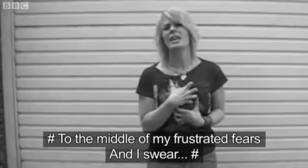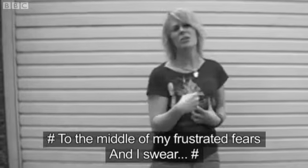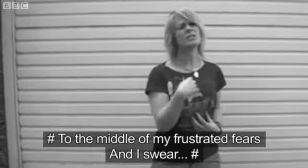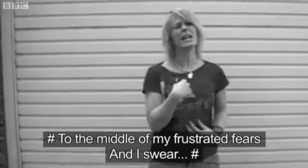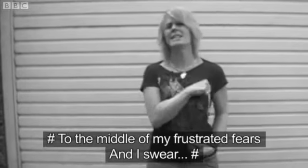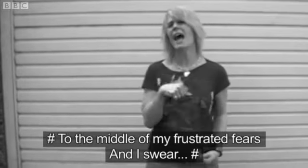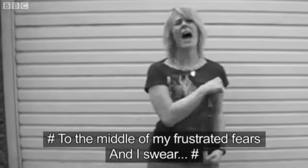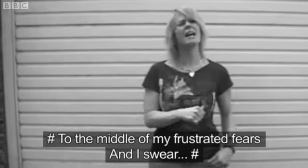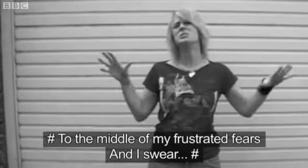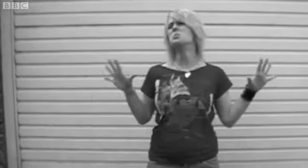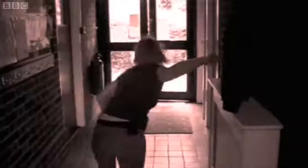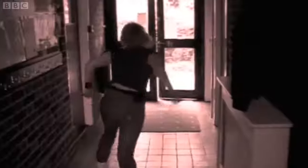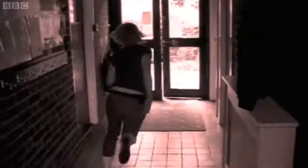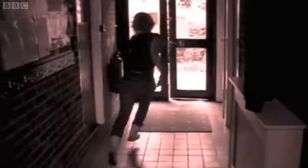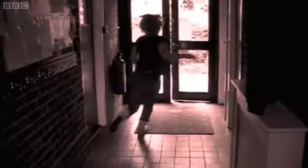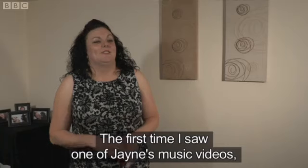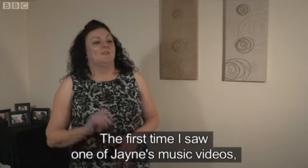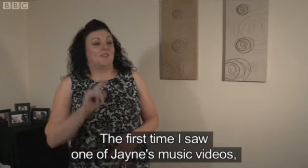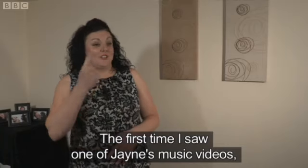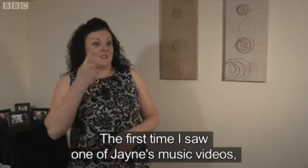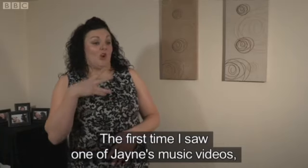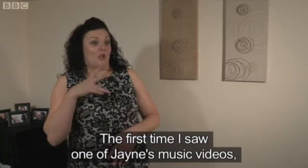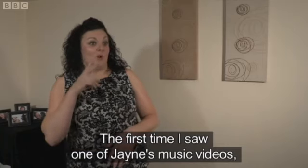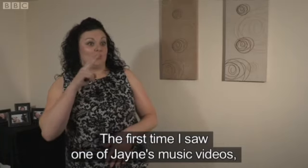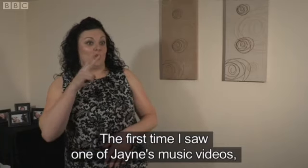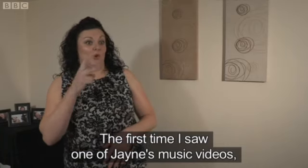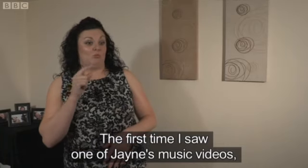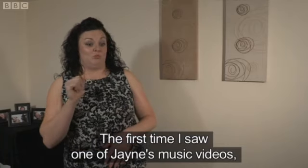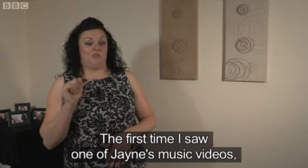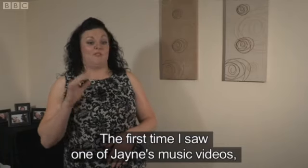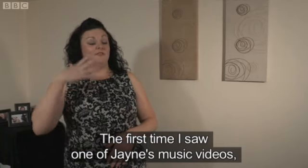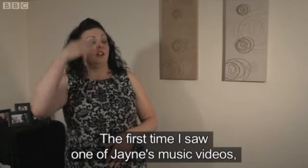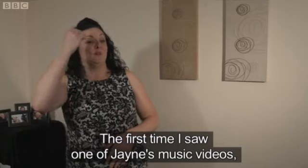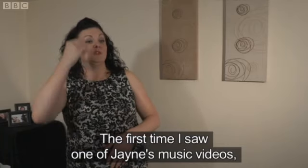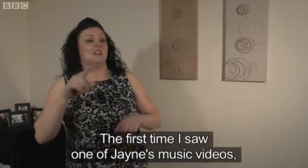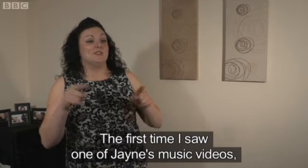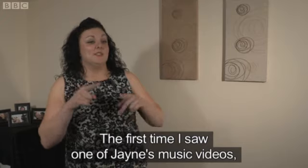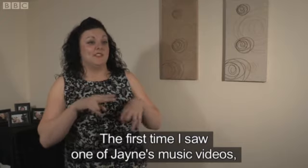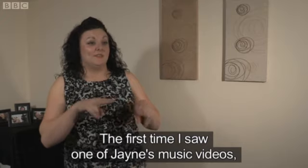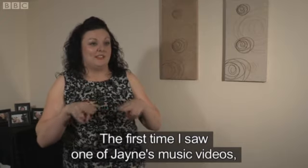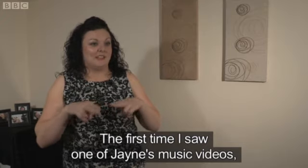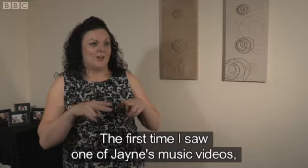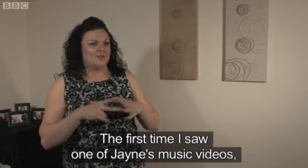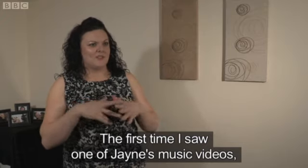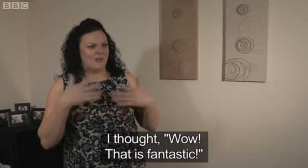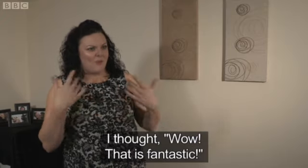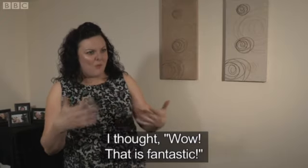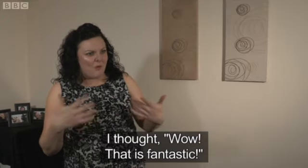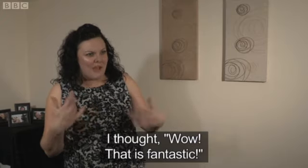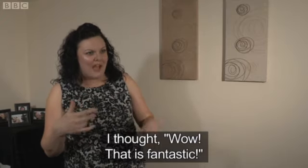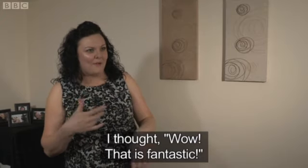fears, and I swear. First time I saw one of Jayne's music videos, I was like, wow, that